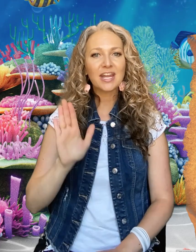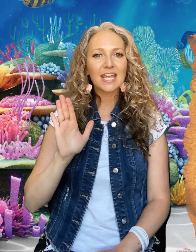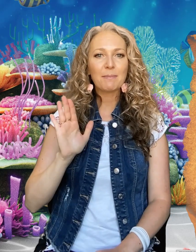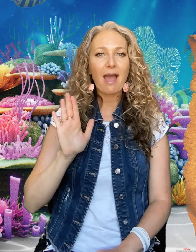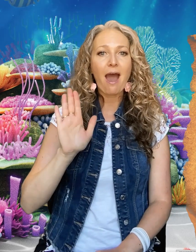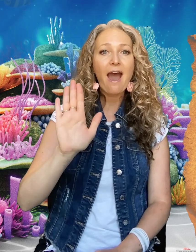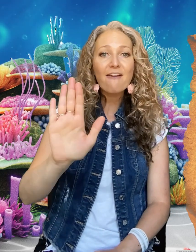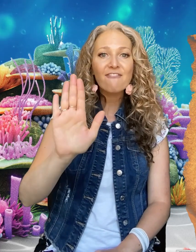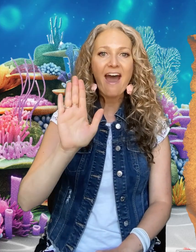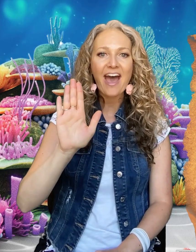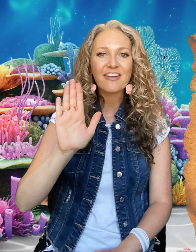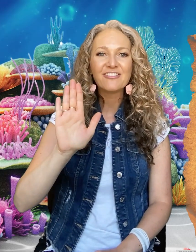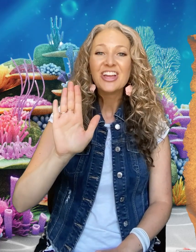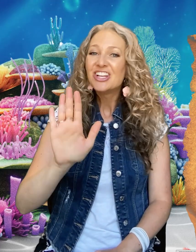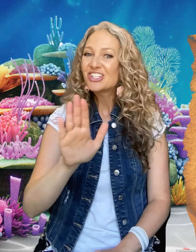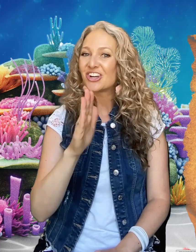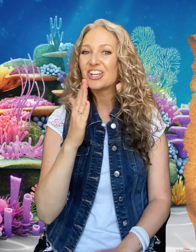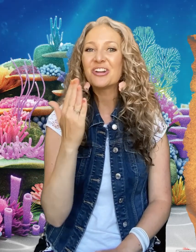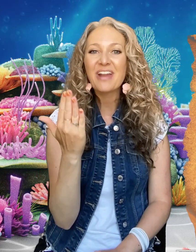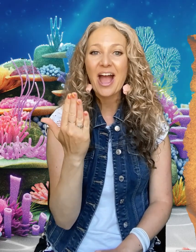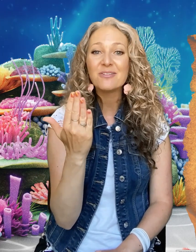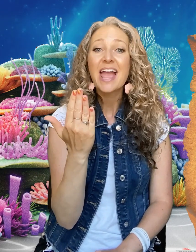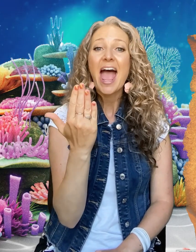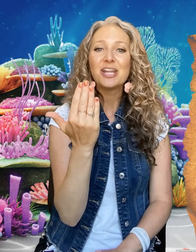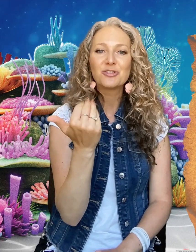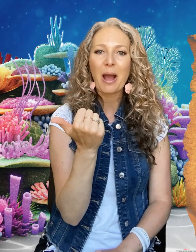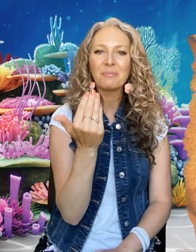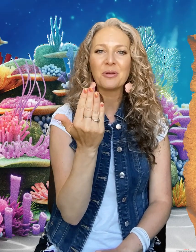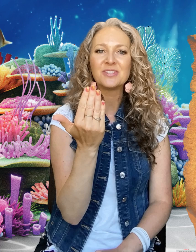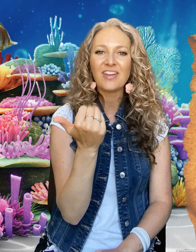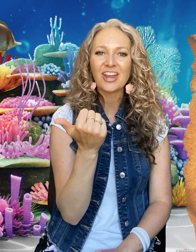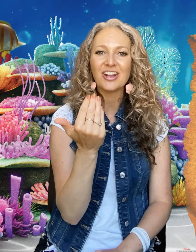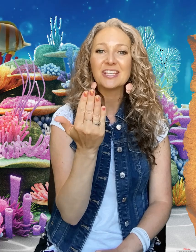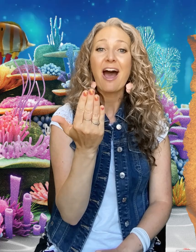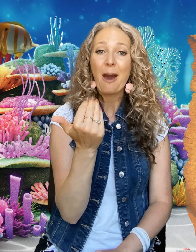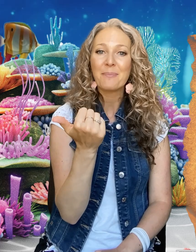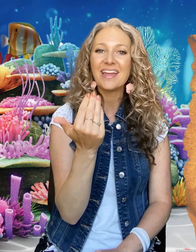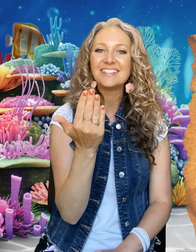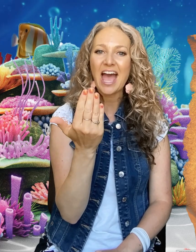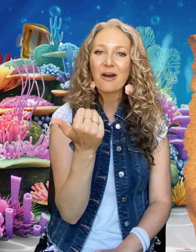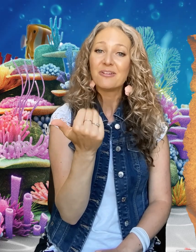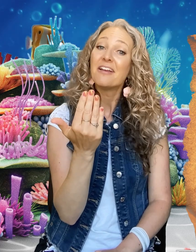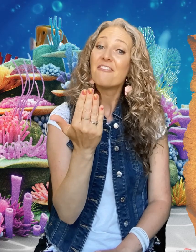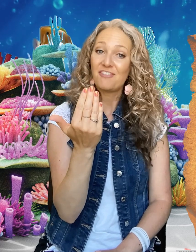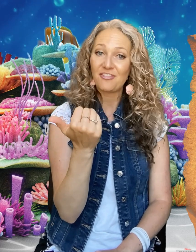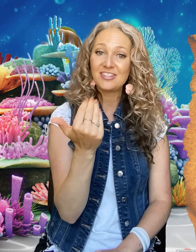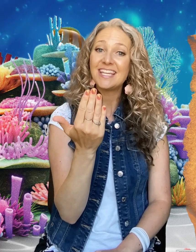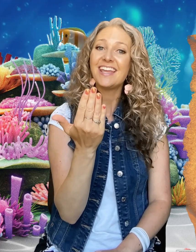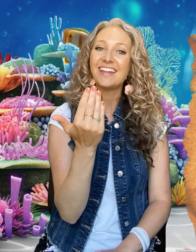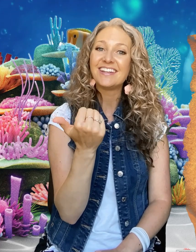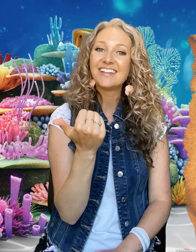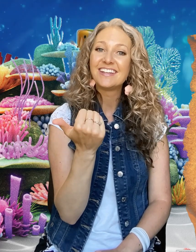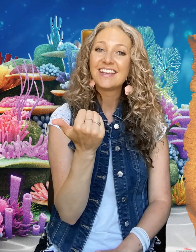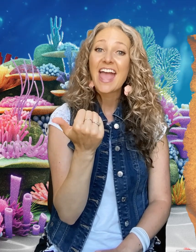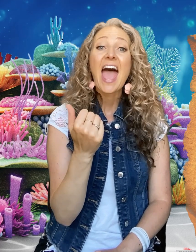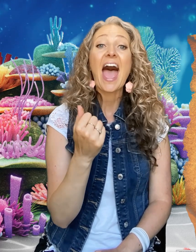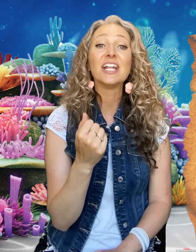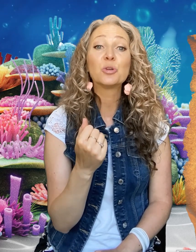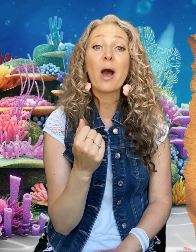give me a high five. Turn it around and drop those fingers up and down. 15. And